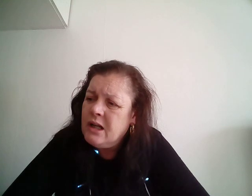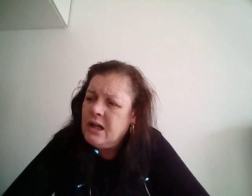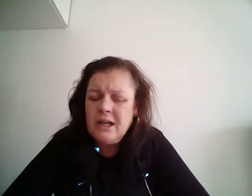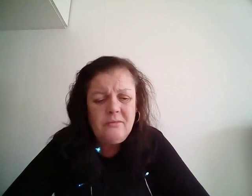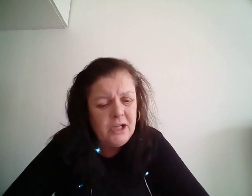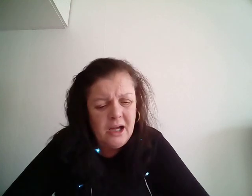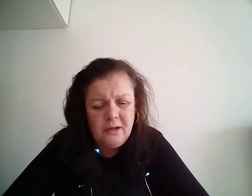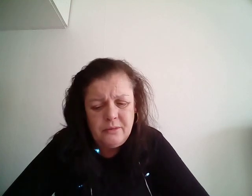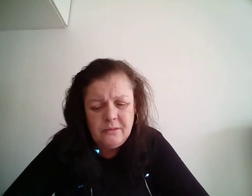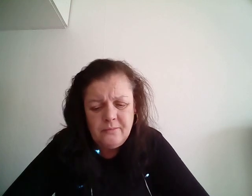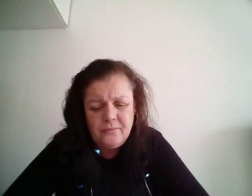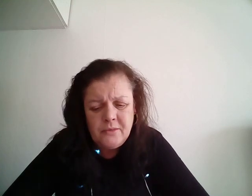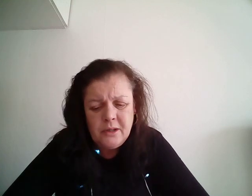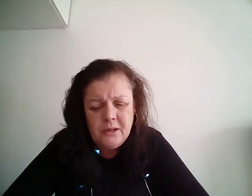I don't know,